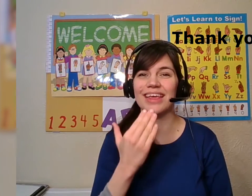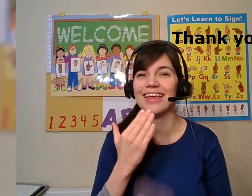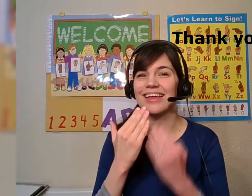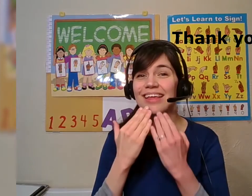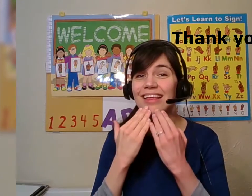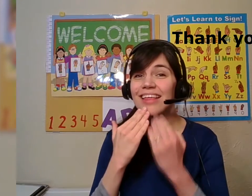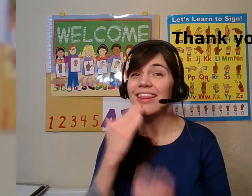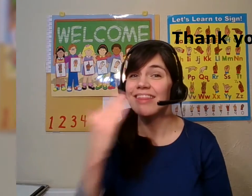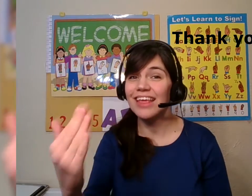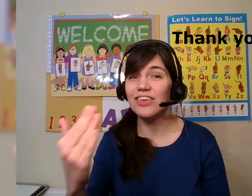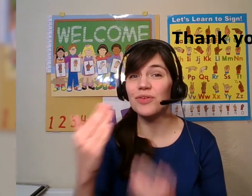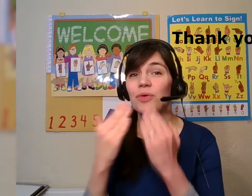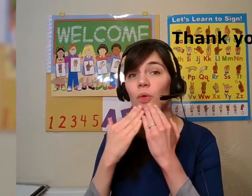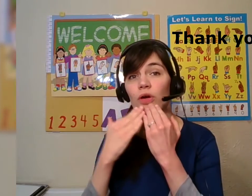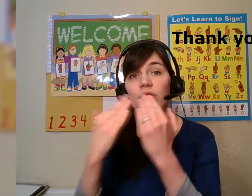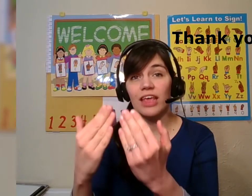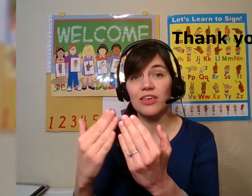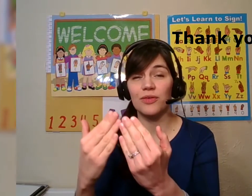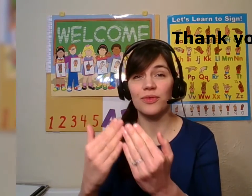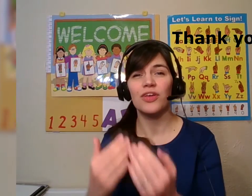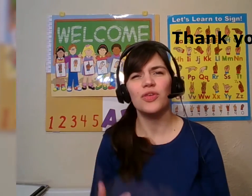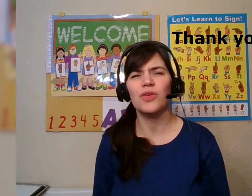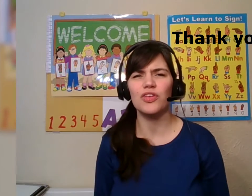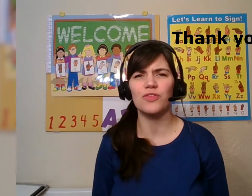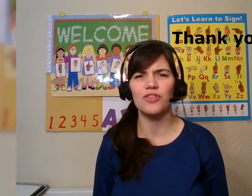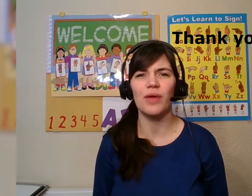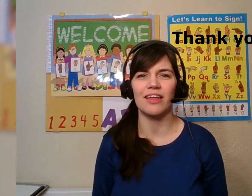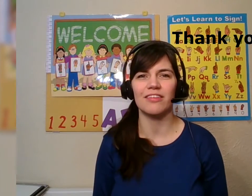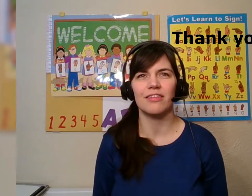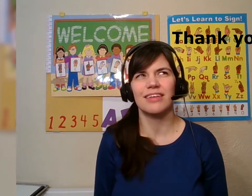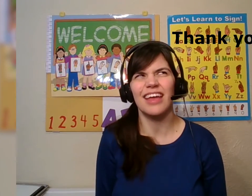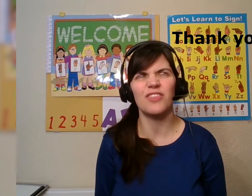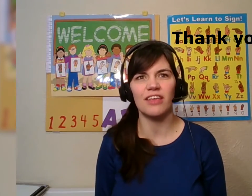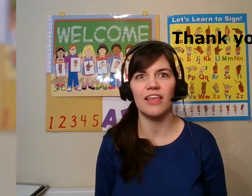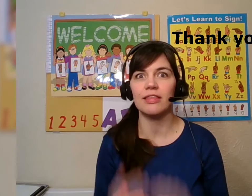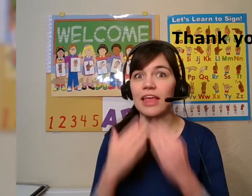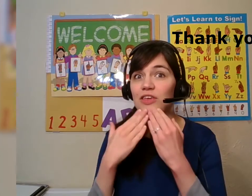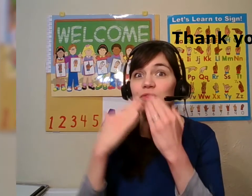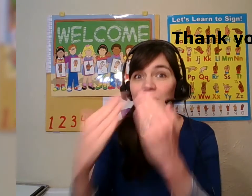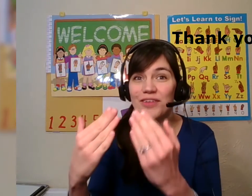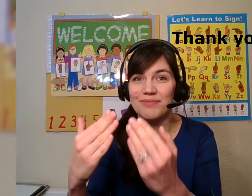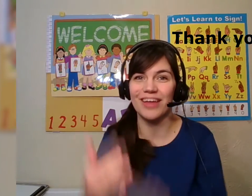thanking. Thank you or thank you. You can use two hands, kind of like saying thank you very